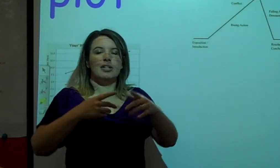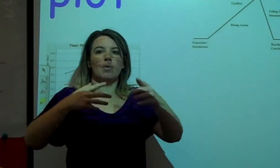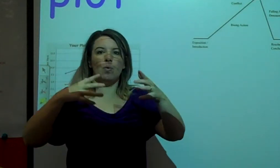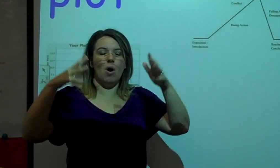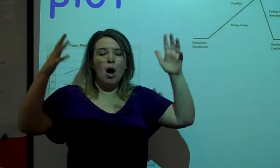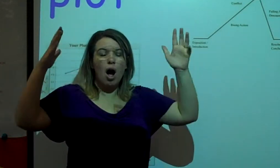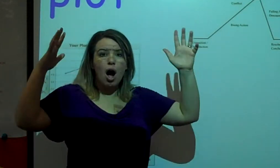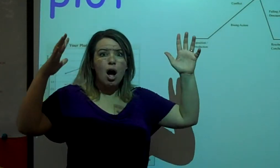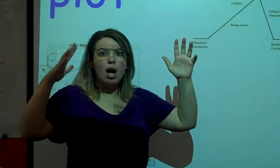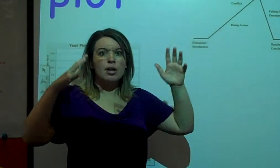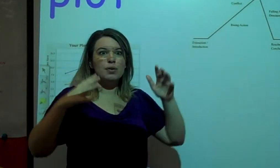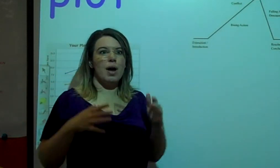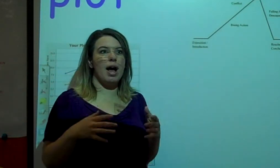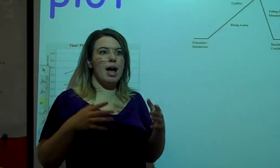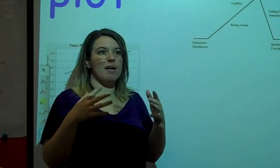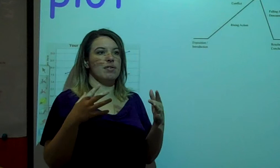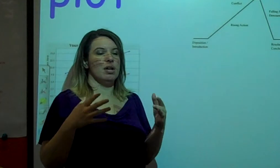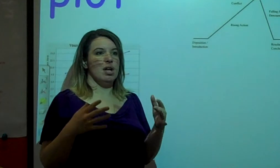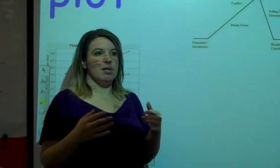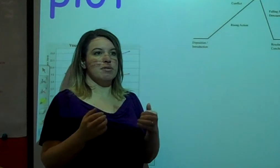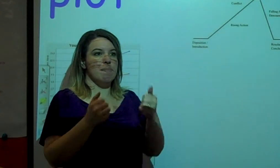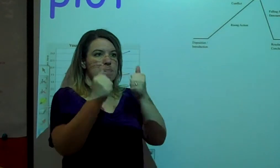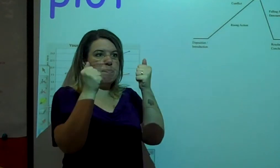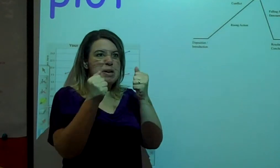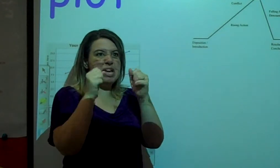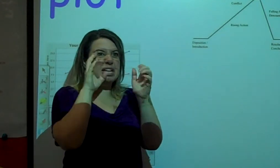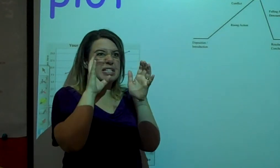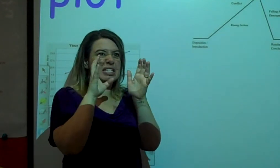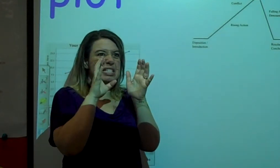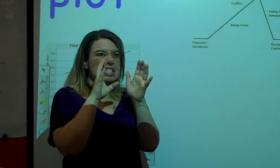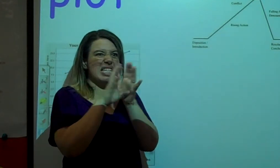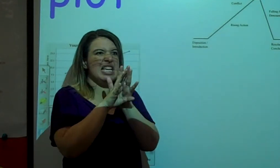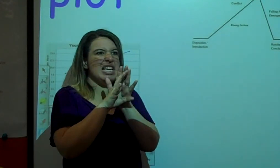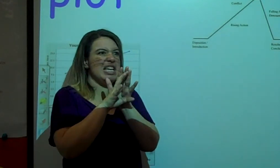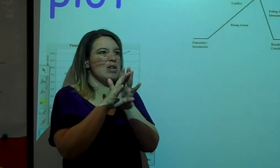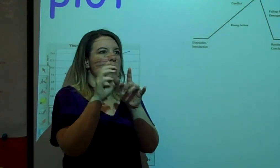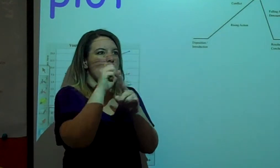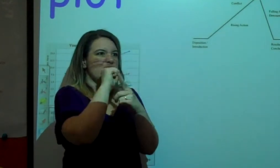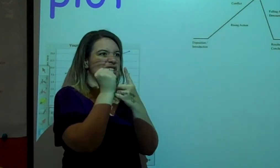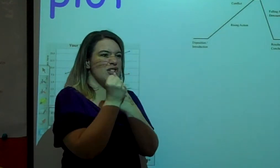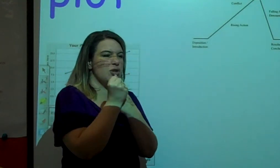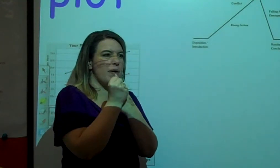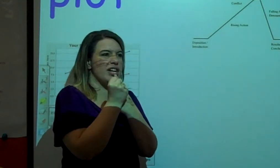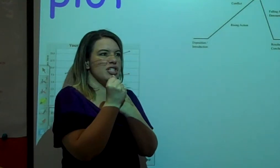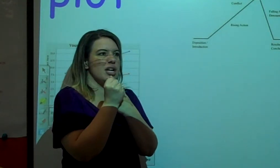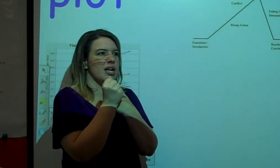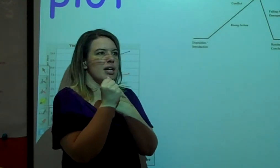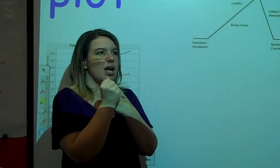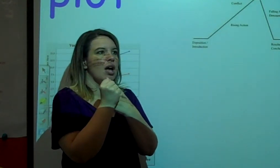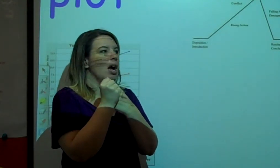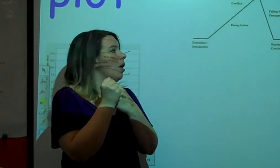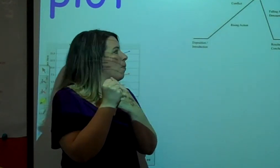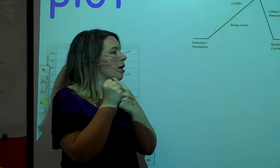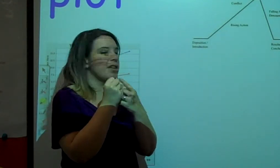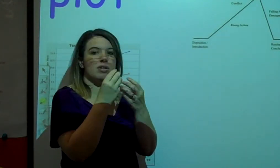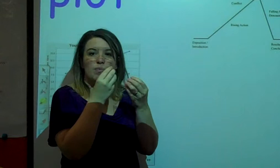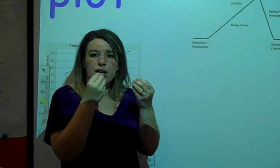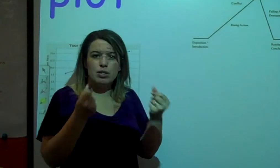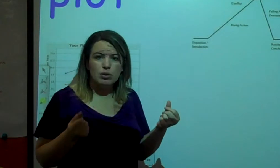you have the big scene or the situation where there's